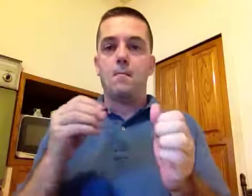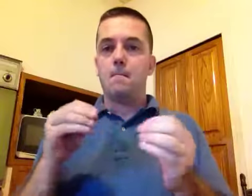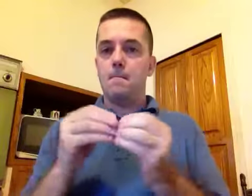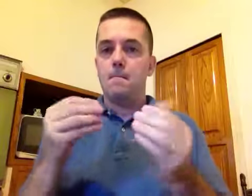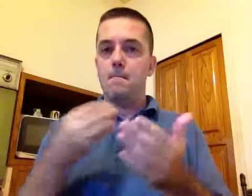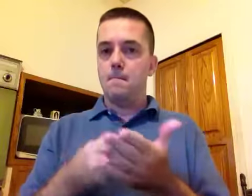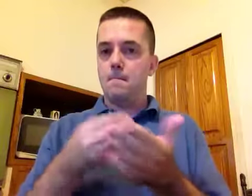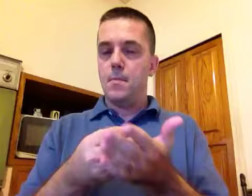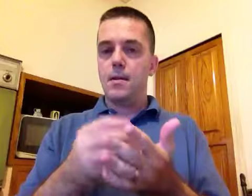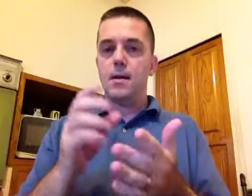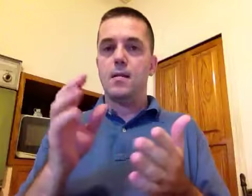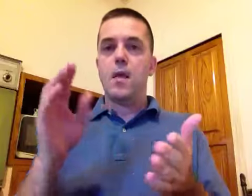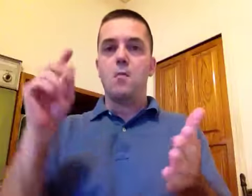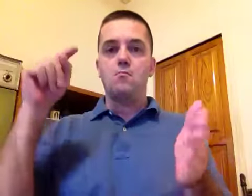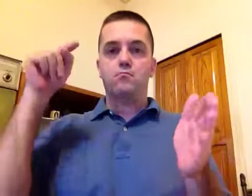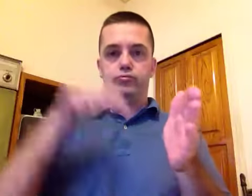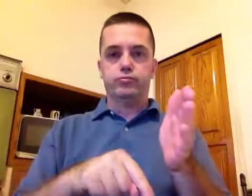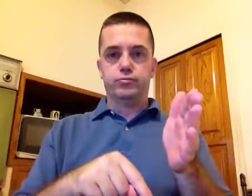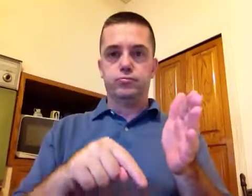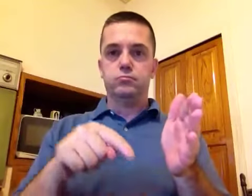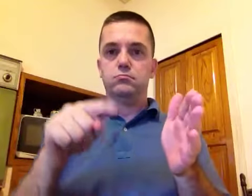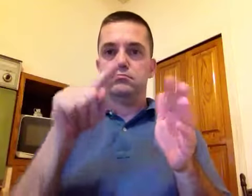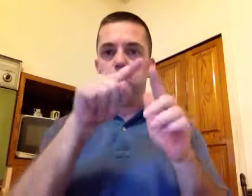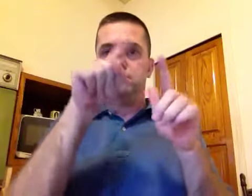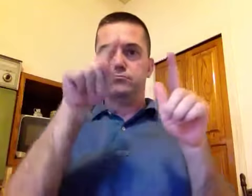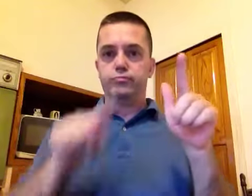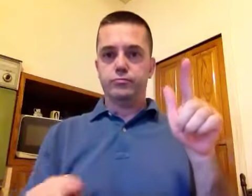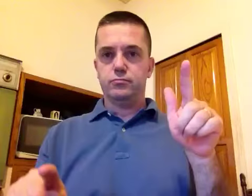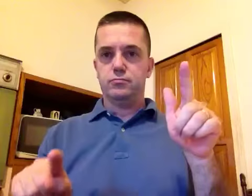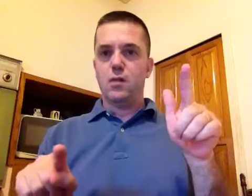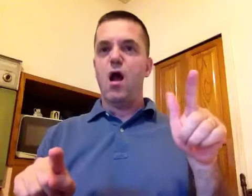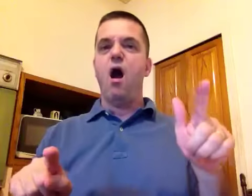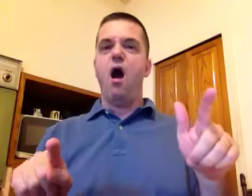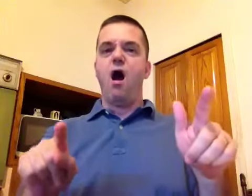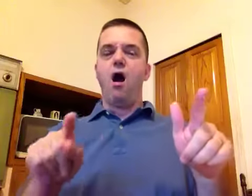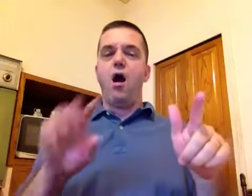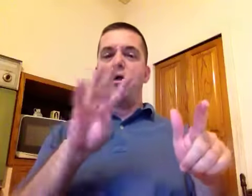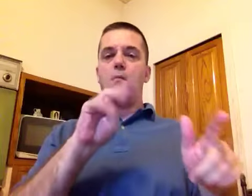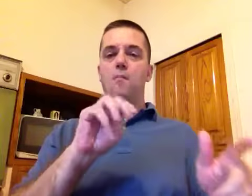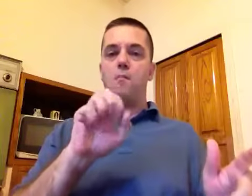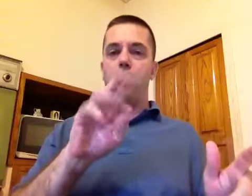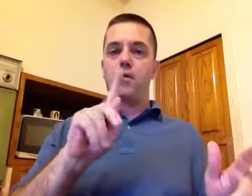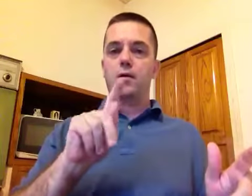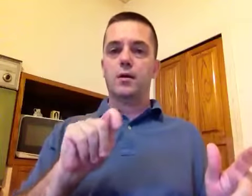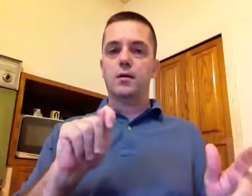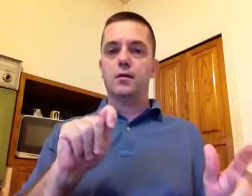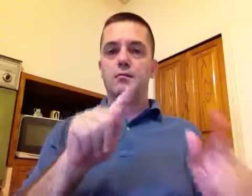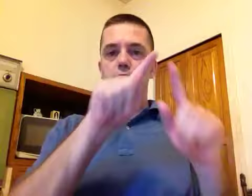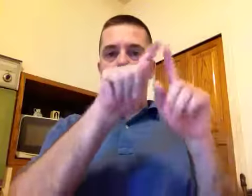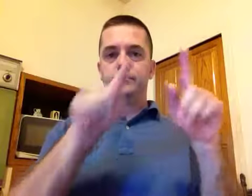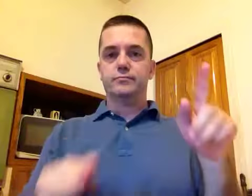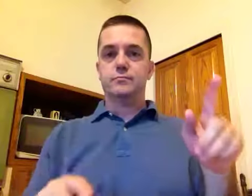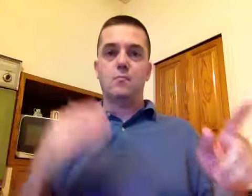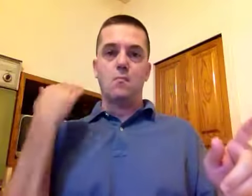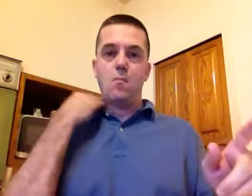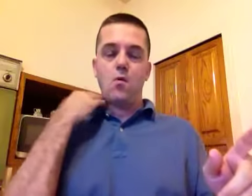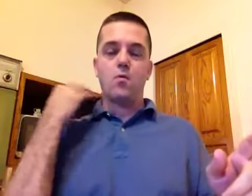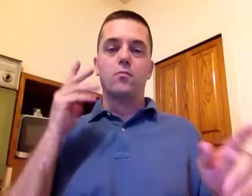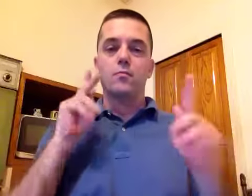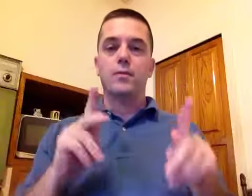then the market went down on them, and boom, they're hammered. And so you just don't want to go there. Broke people don't need to buy and sell real estate. You make you broker.